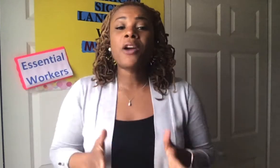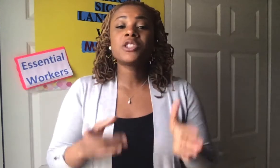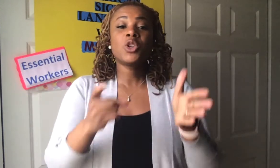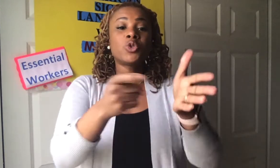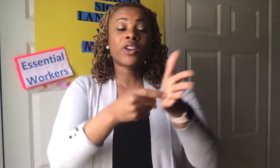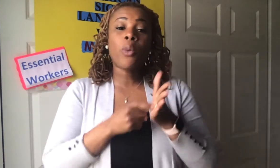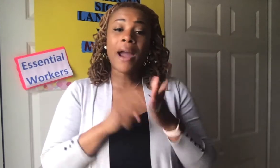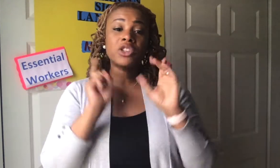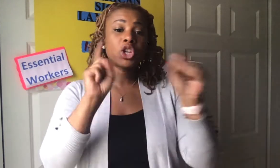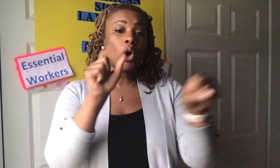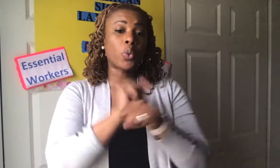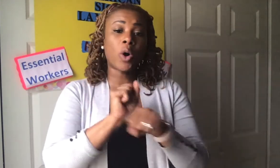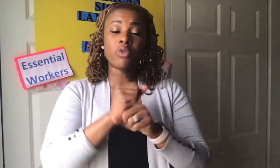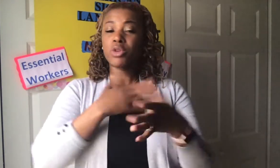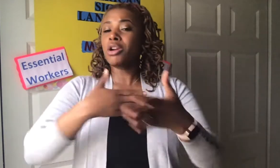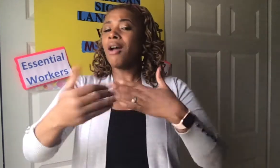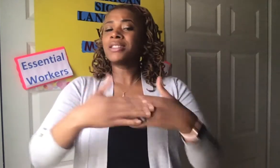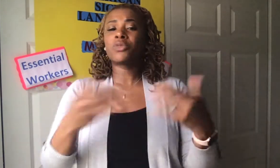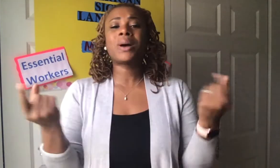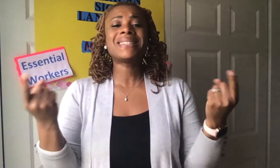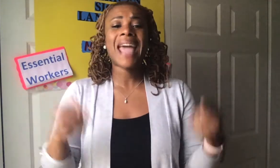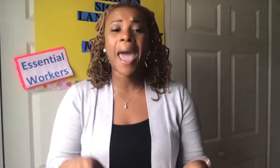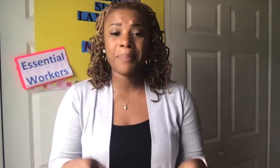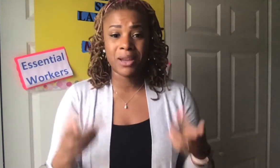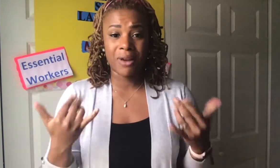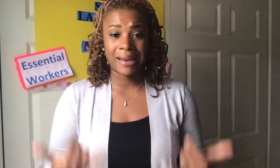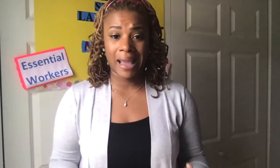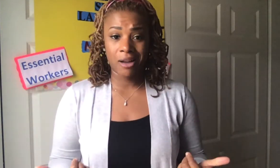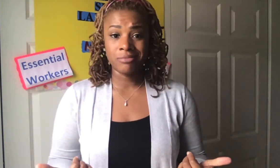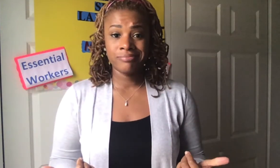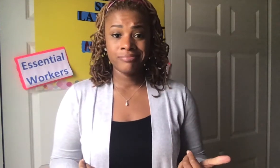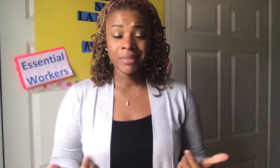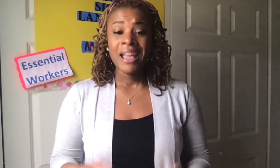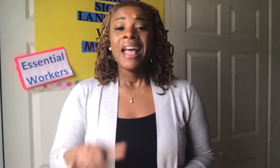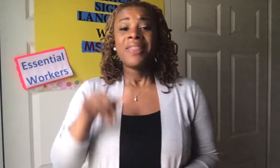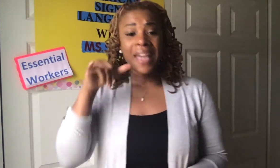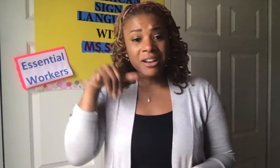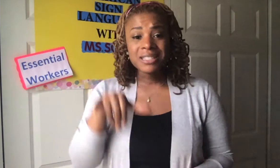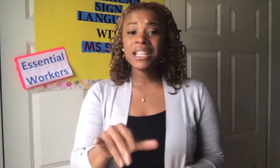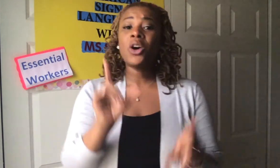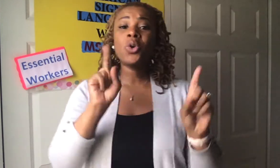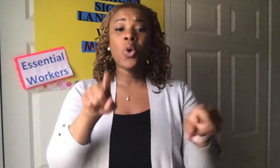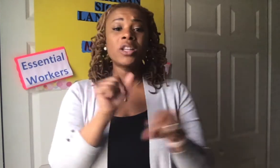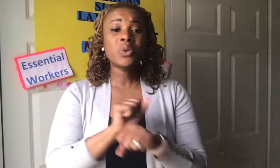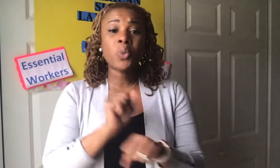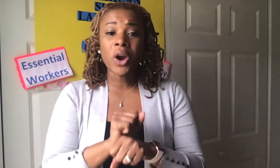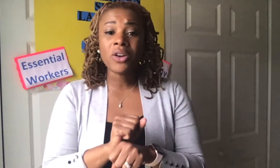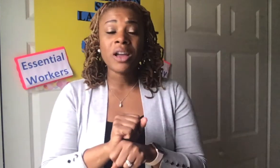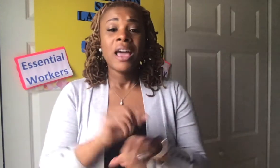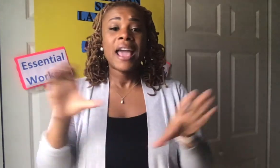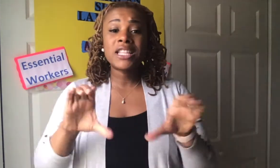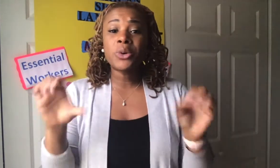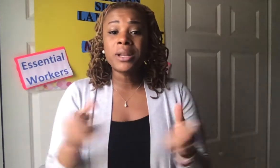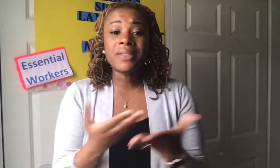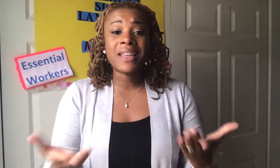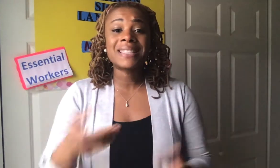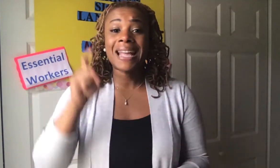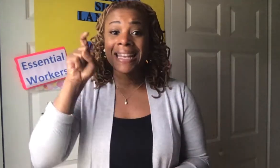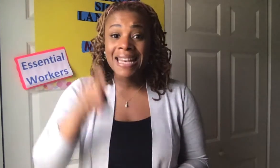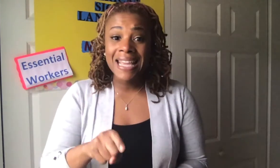who's required to go to work regardless of what's happening right now. They are still going to work and doing the things that need to